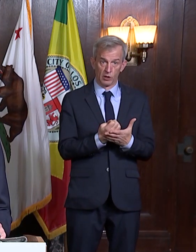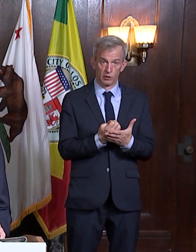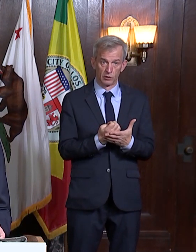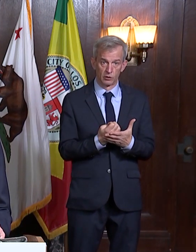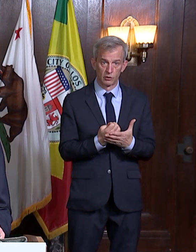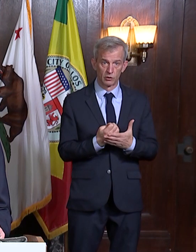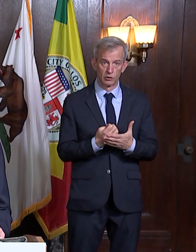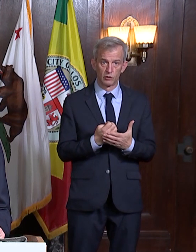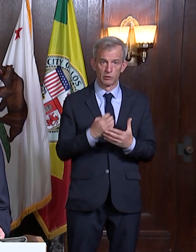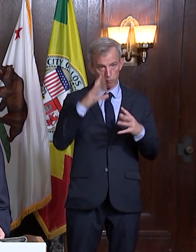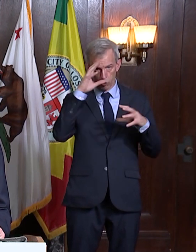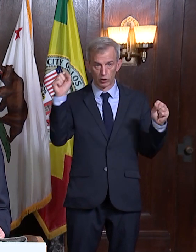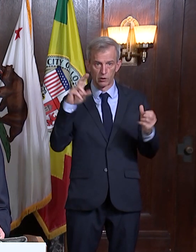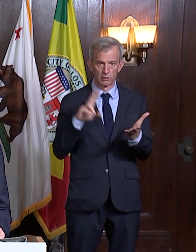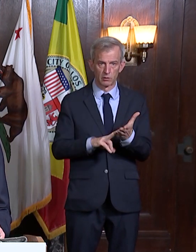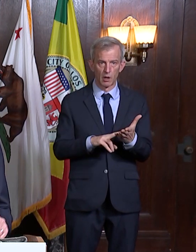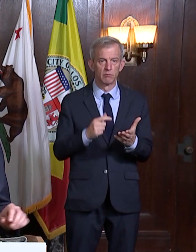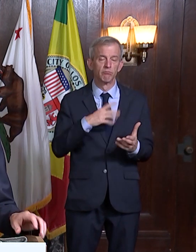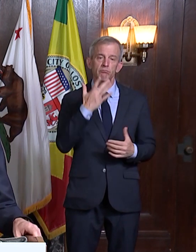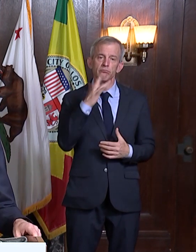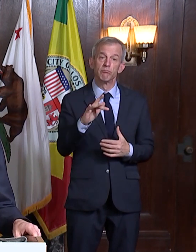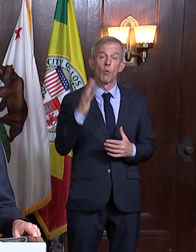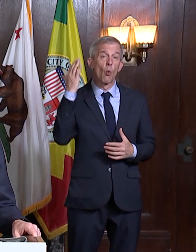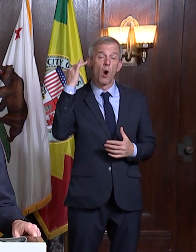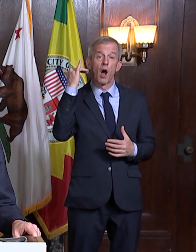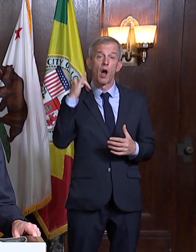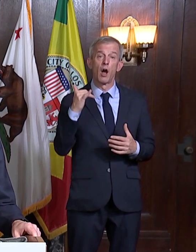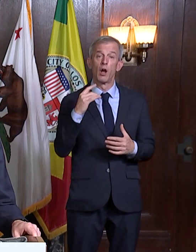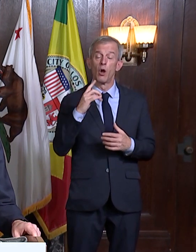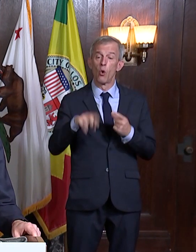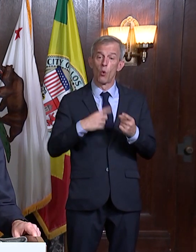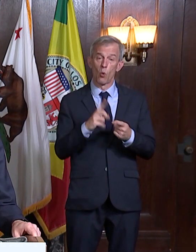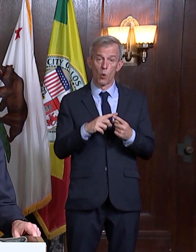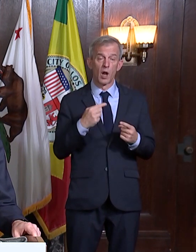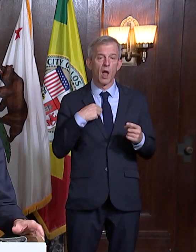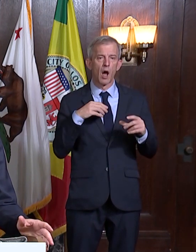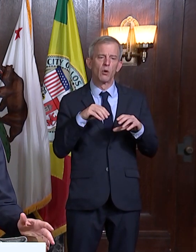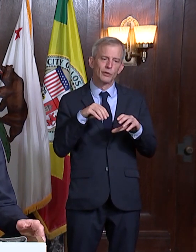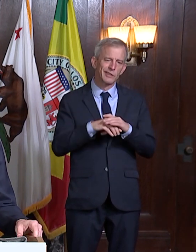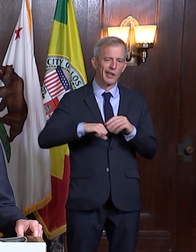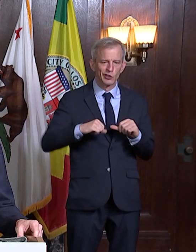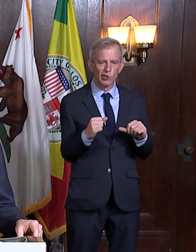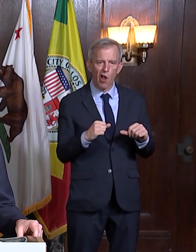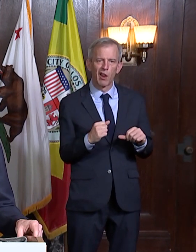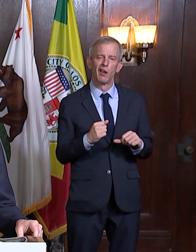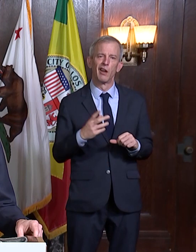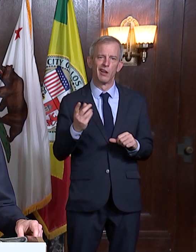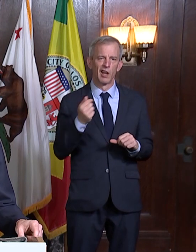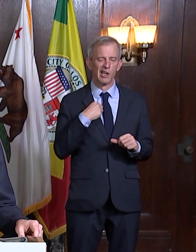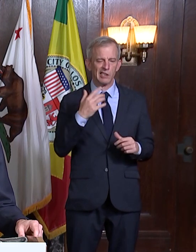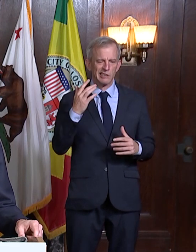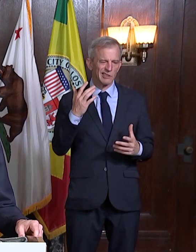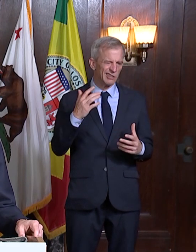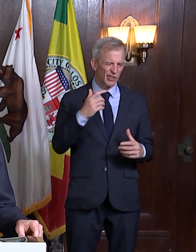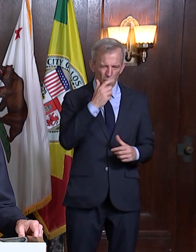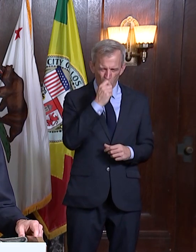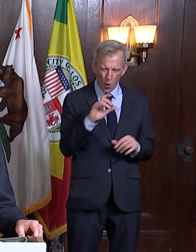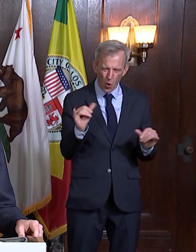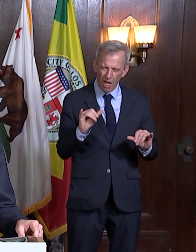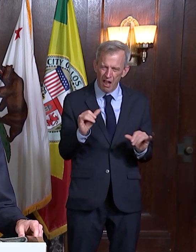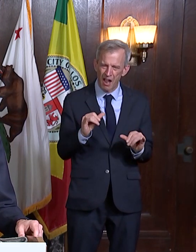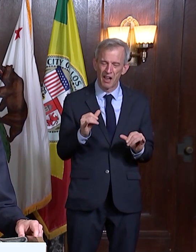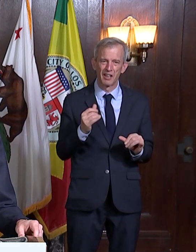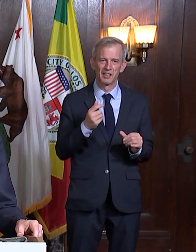fortunate because in the days that I isolated, I had a mild fever for a day, some cold-like symptoms, lost my taste and smell for a